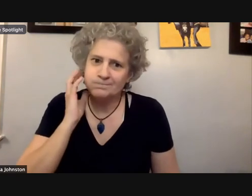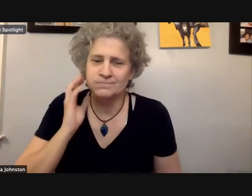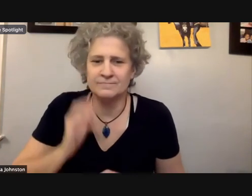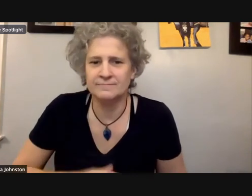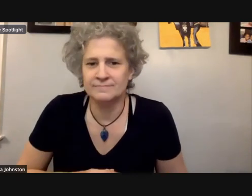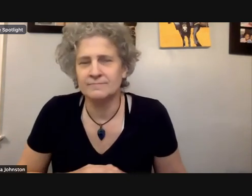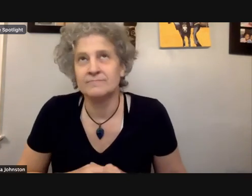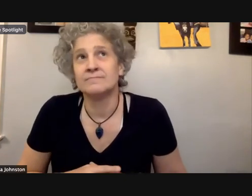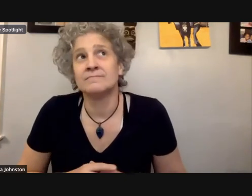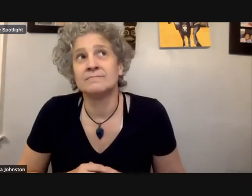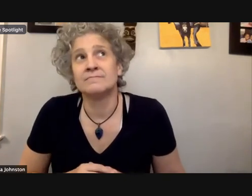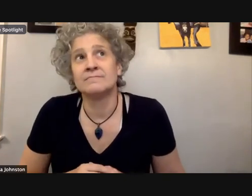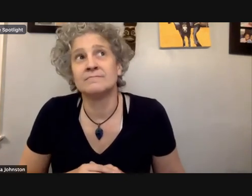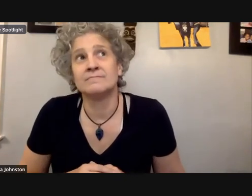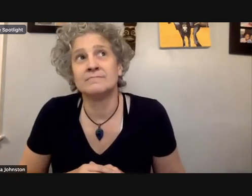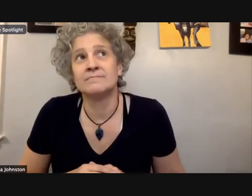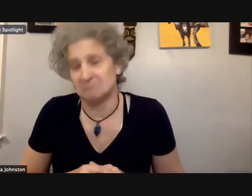swelling.